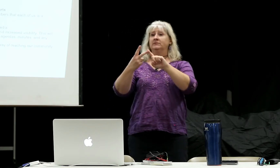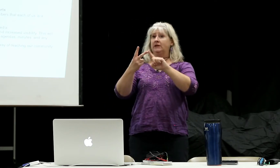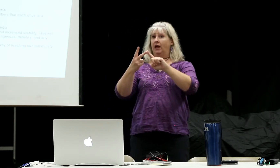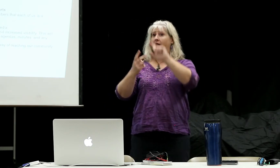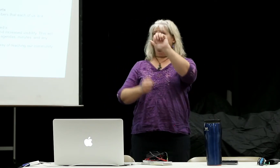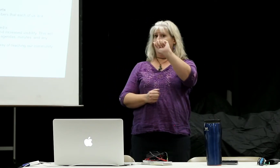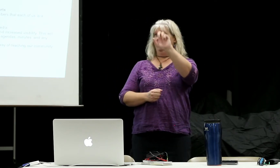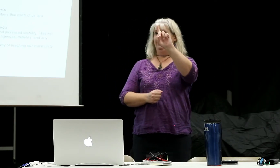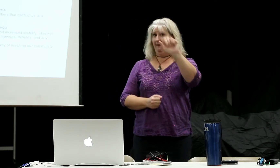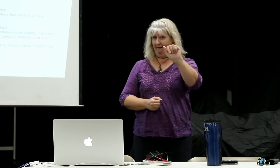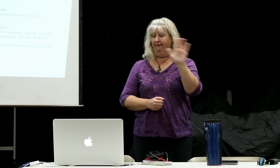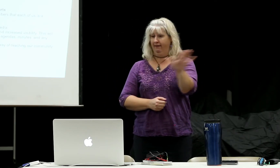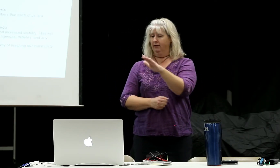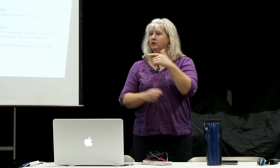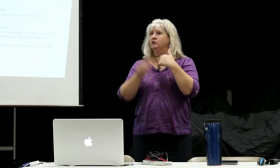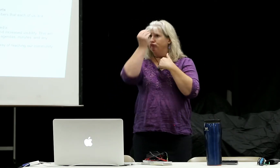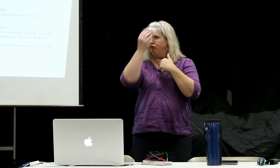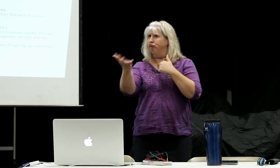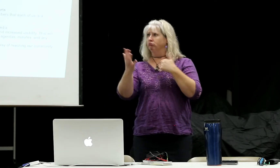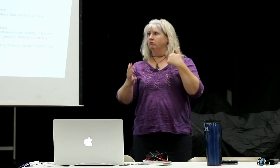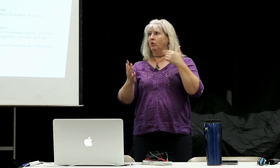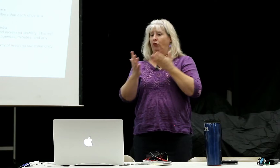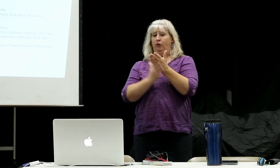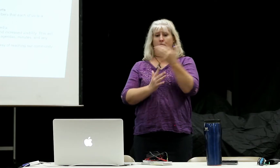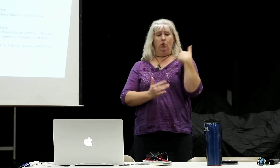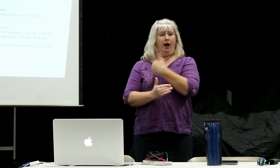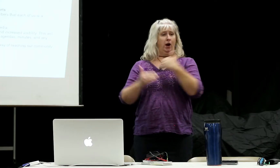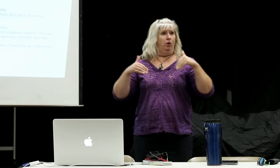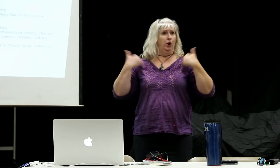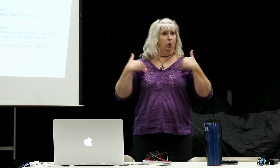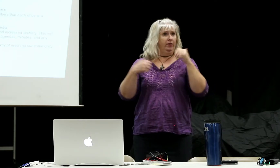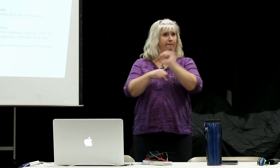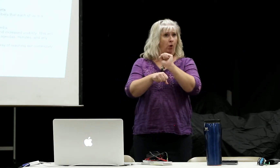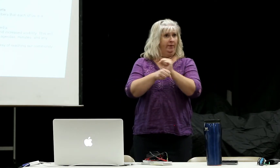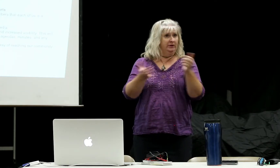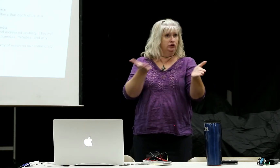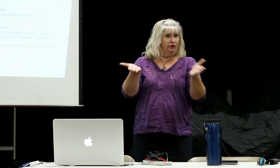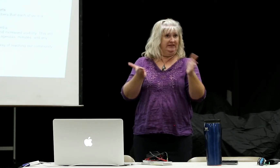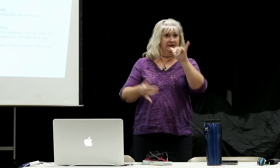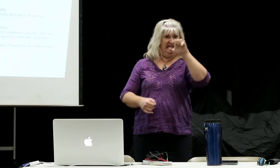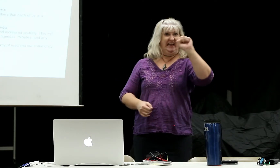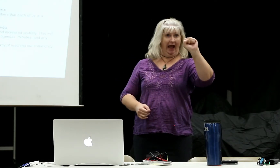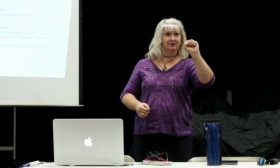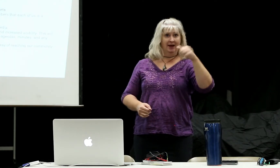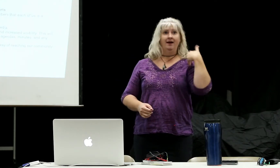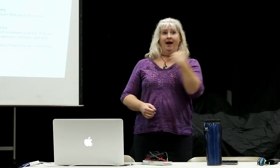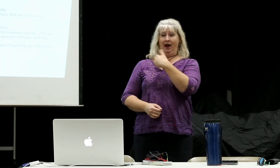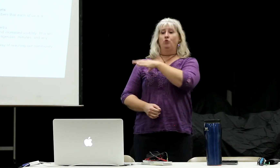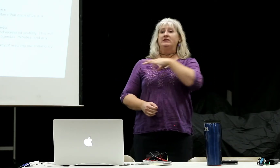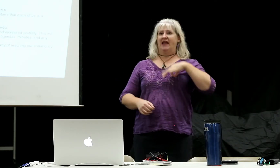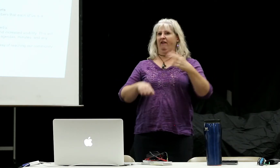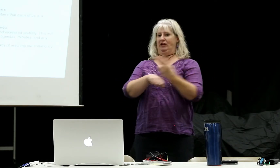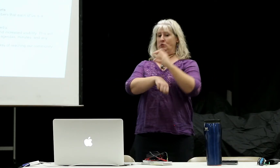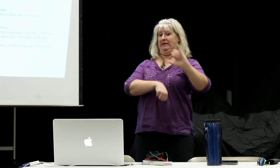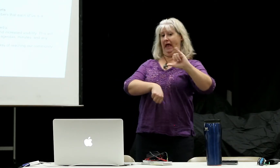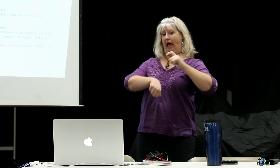Again, that's why VRI has increased. Also for ADA, for the Youth Employment Services, yes, our